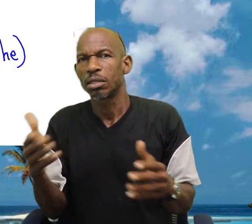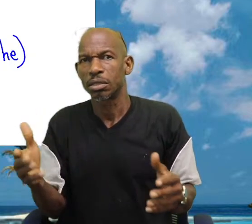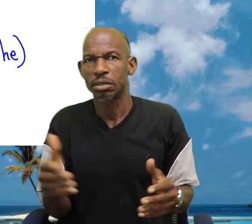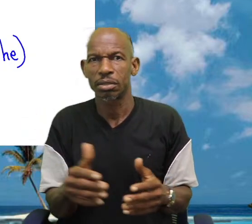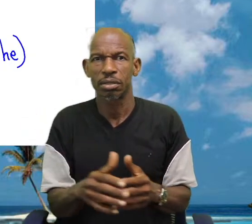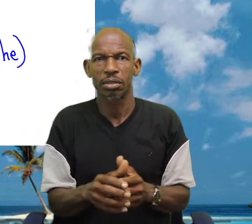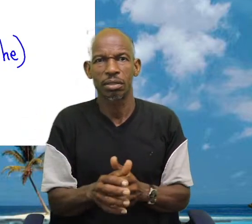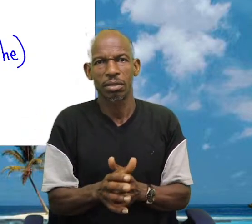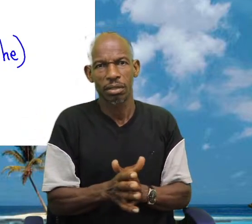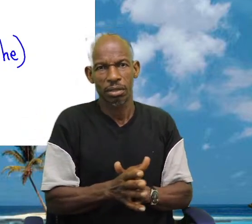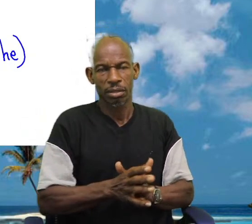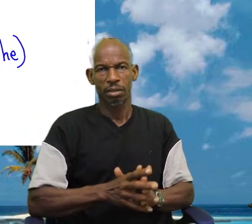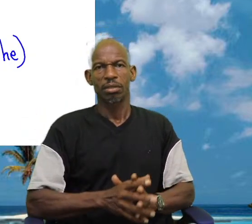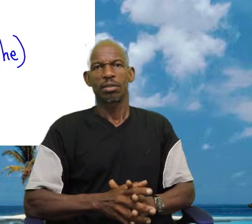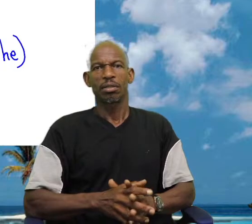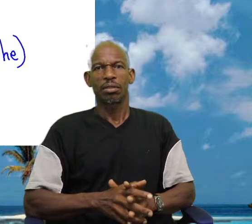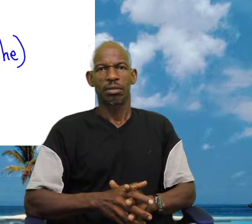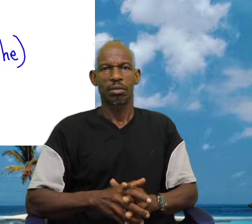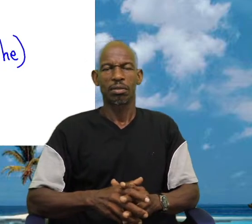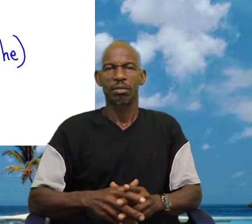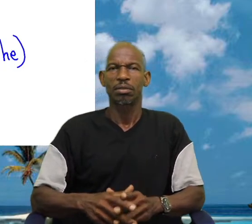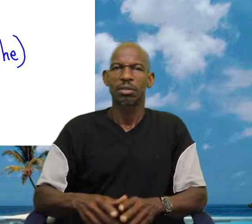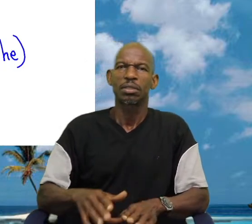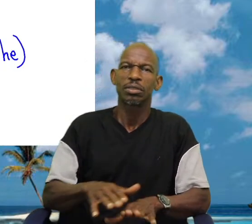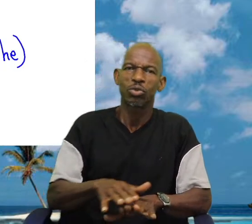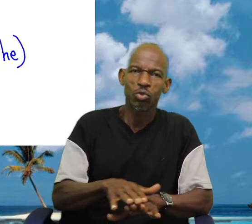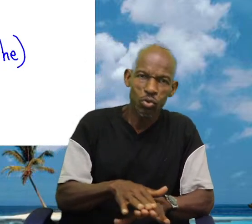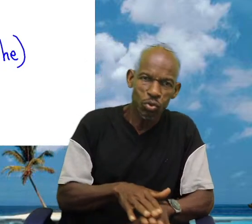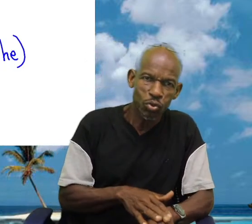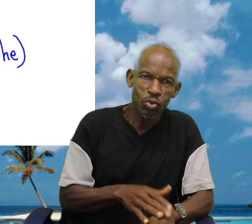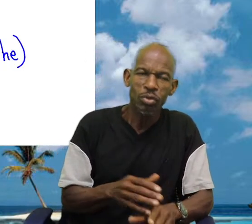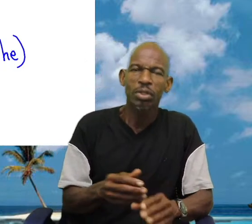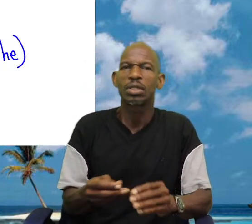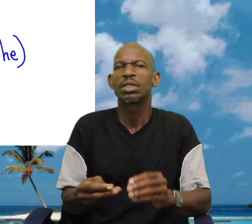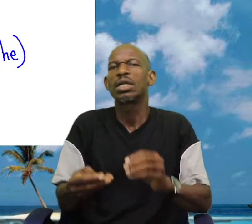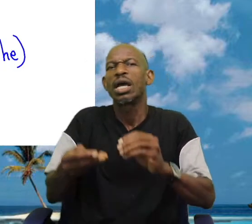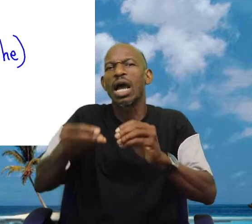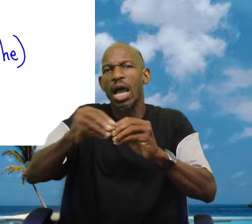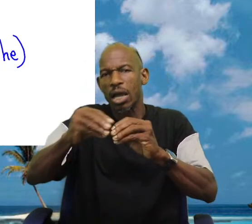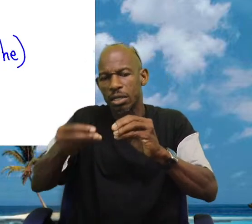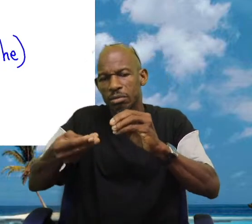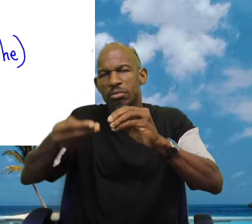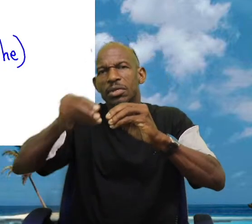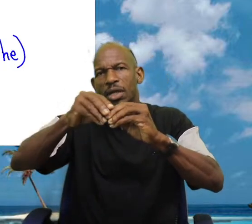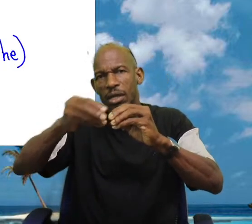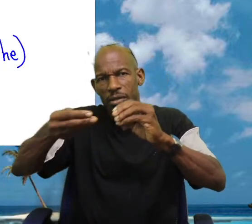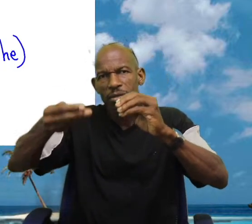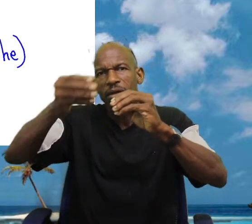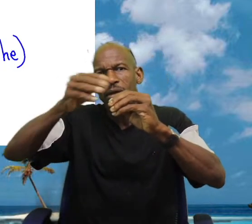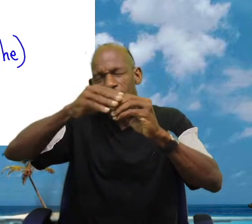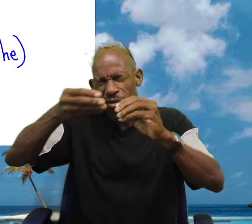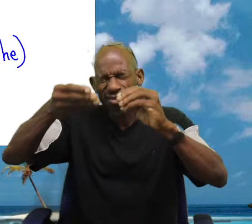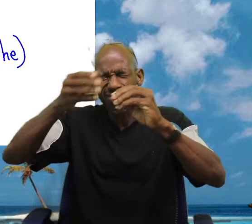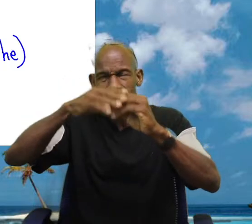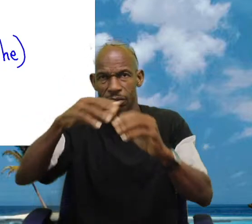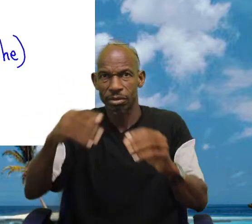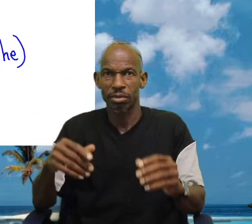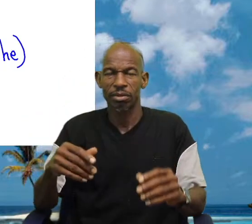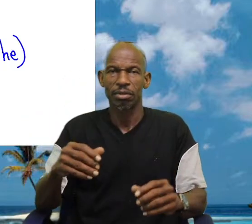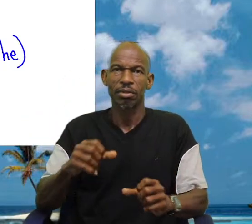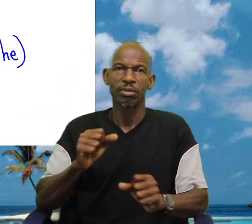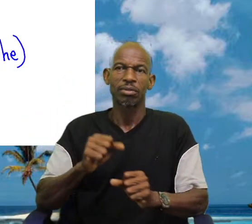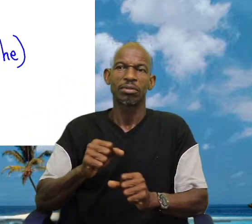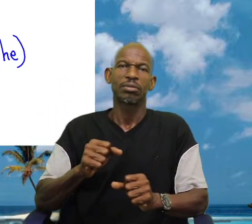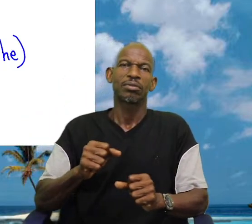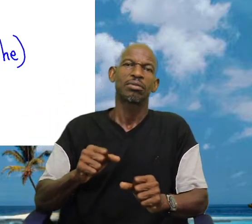it's starting slowly, and then you're building and building. So eventually when you reach